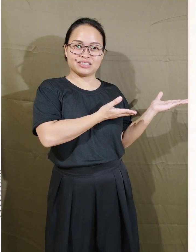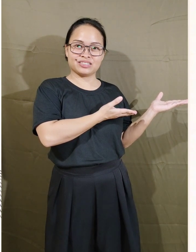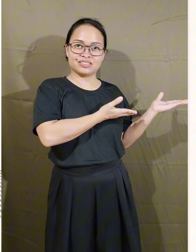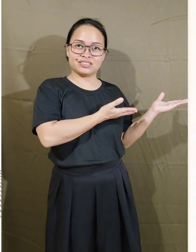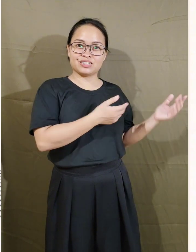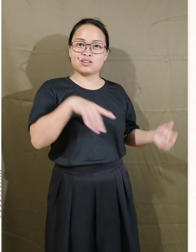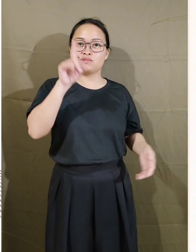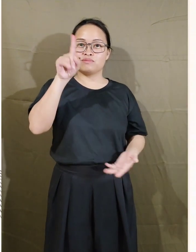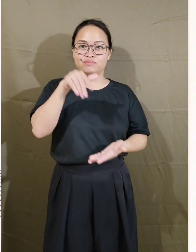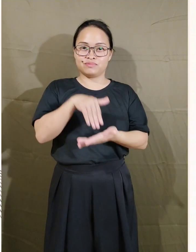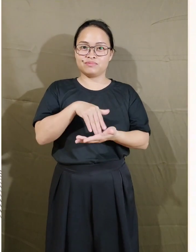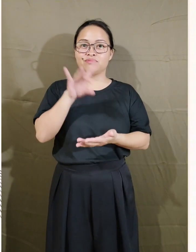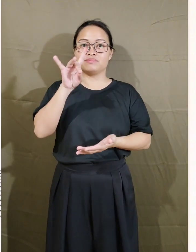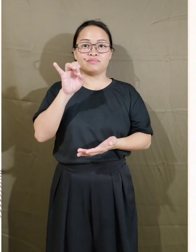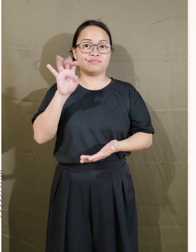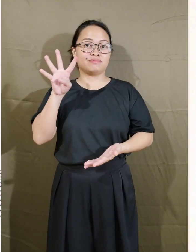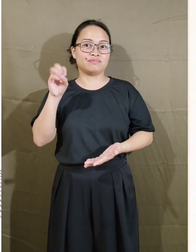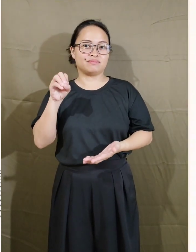1,840.